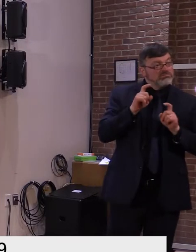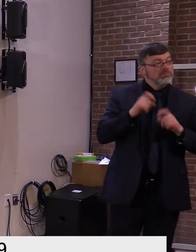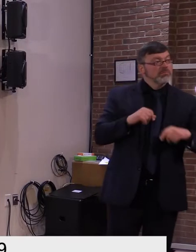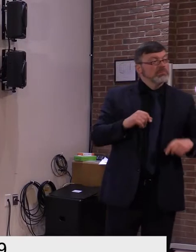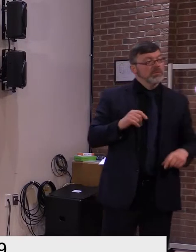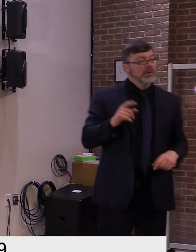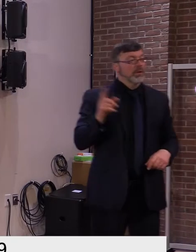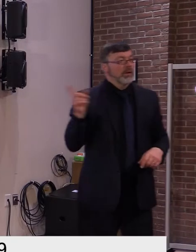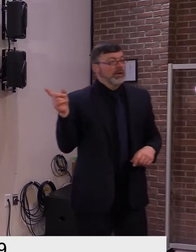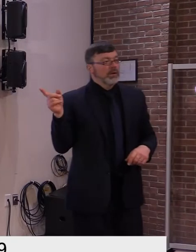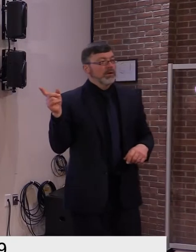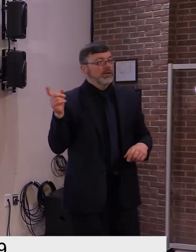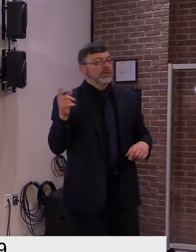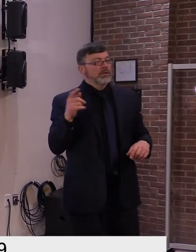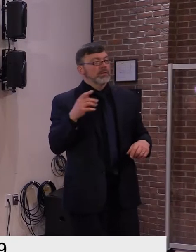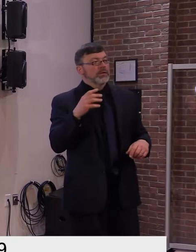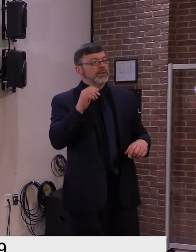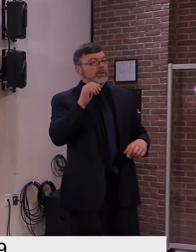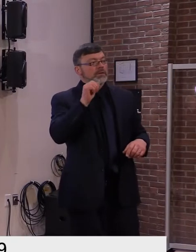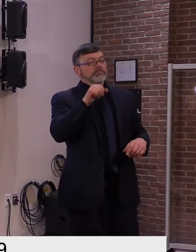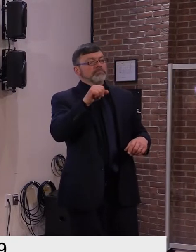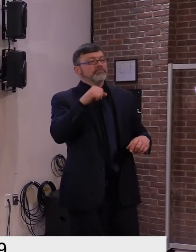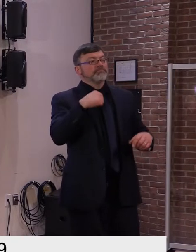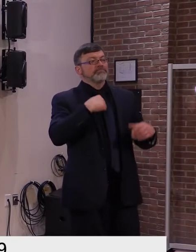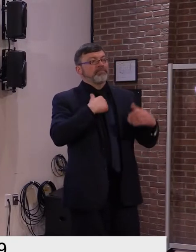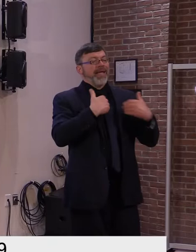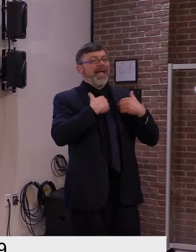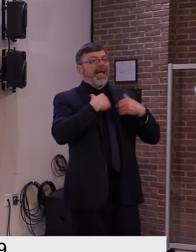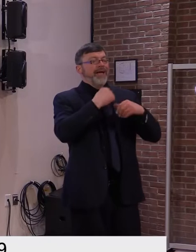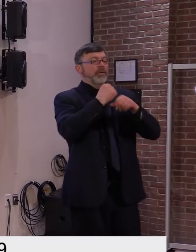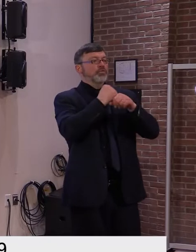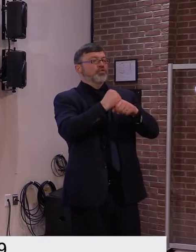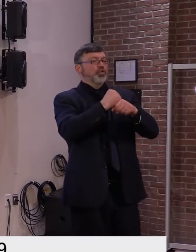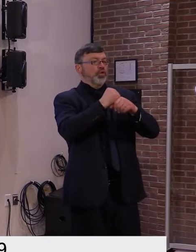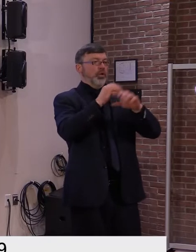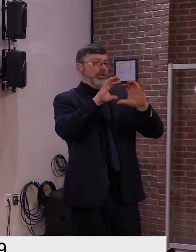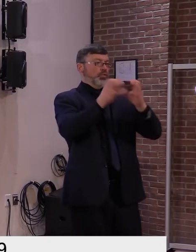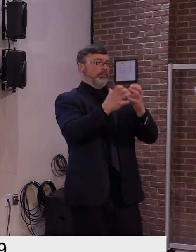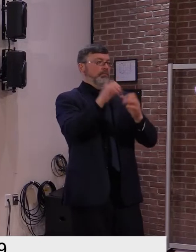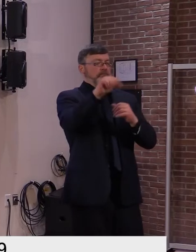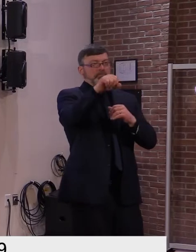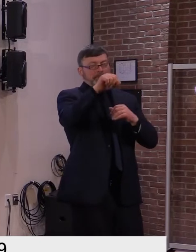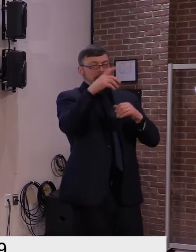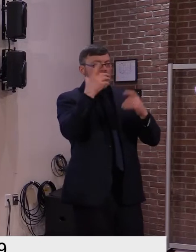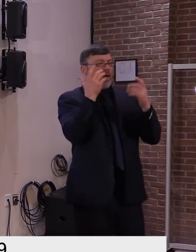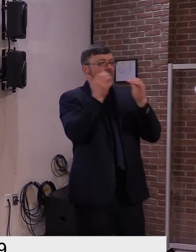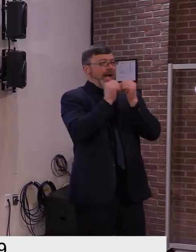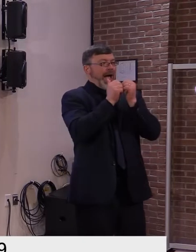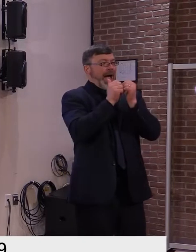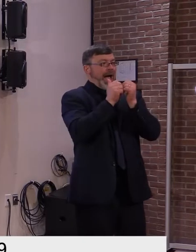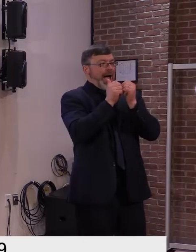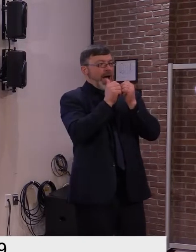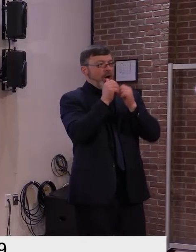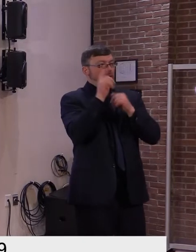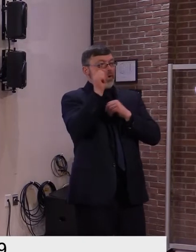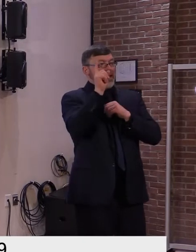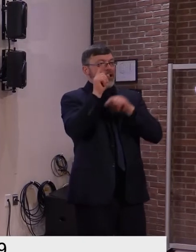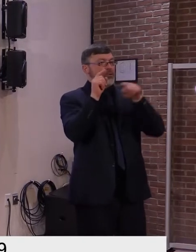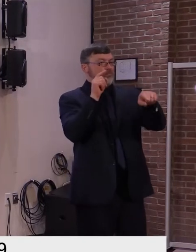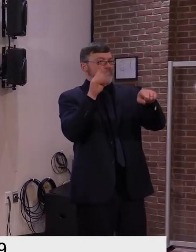facilities. We're looking at what happened in Berlin and seeing if we have to beef up something there in